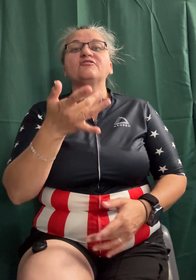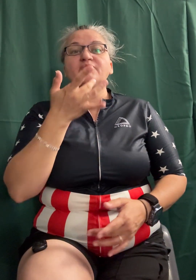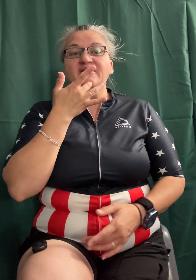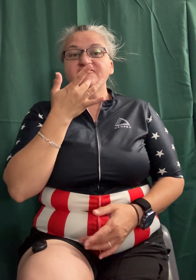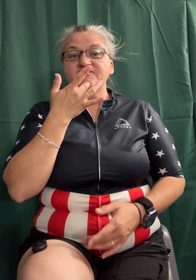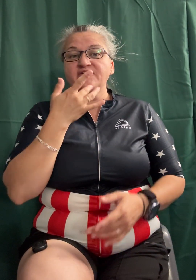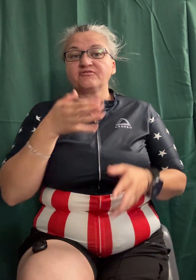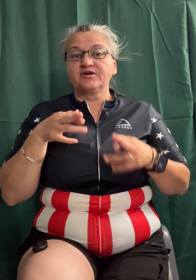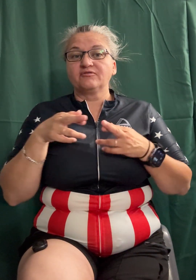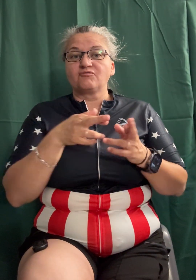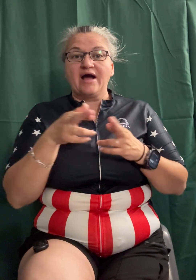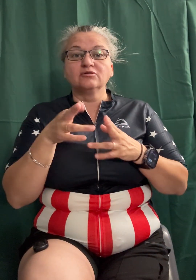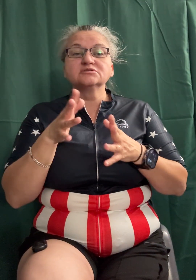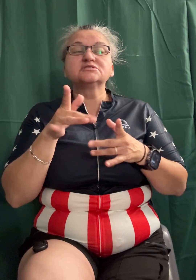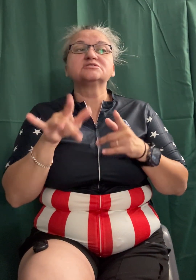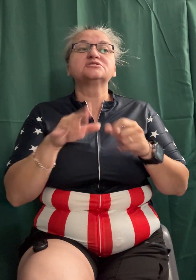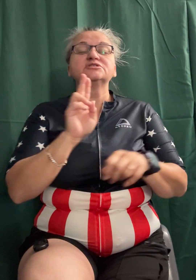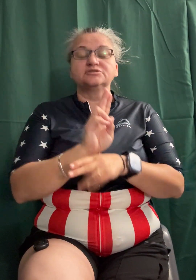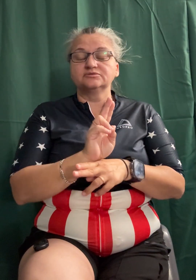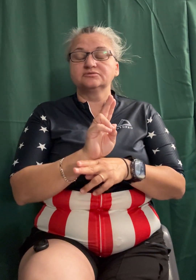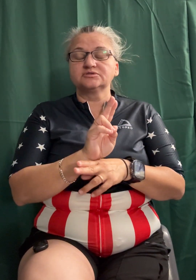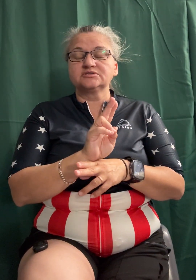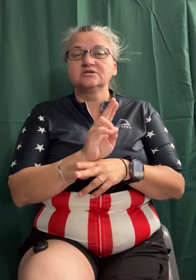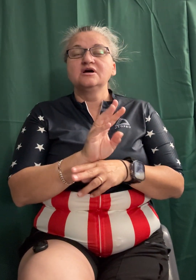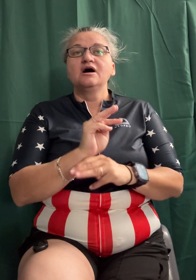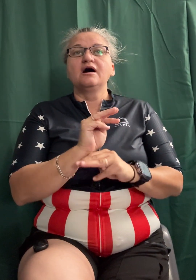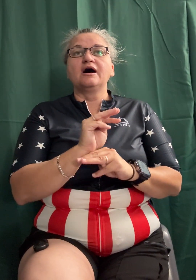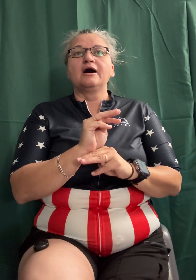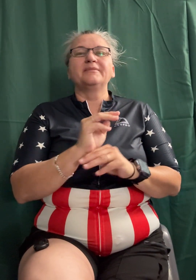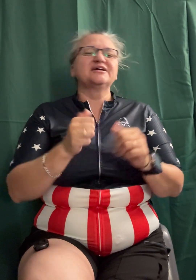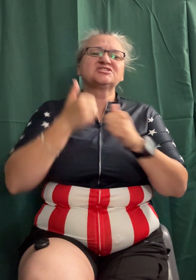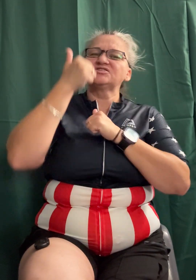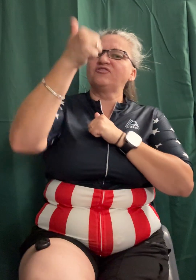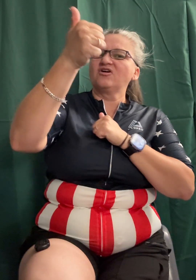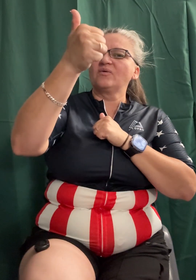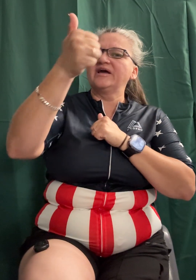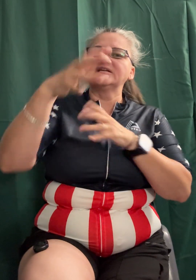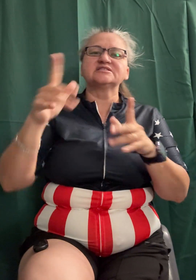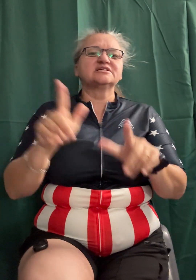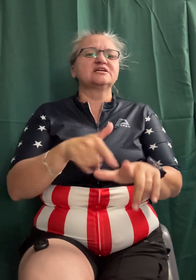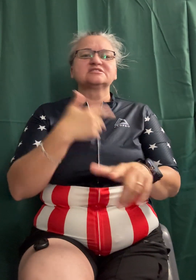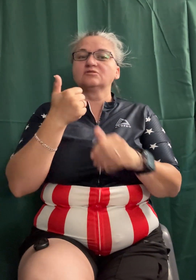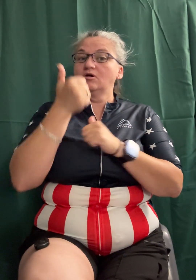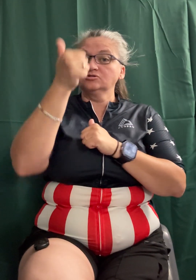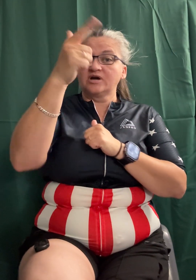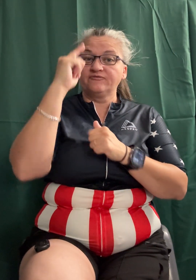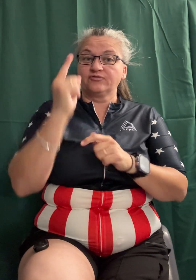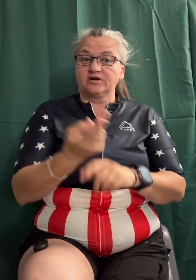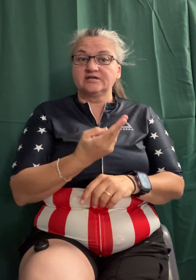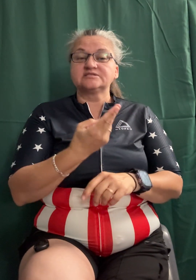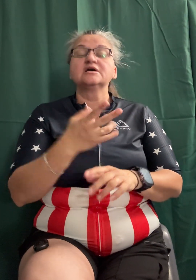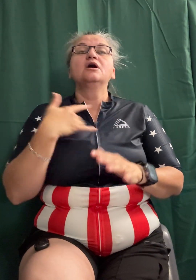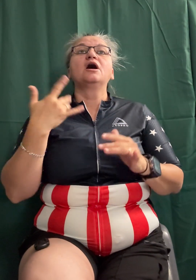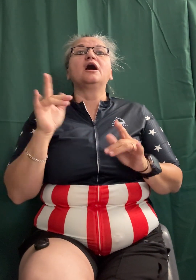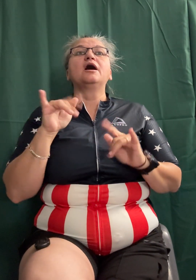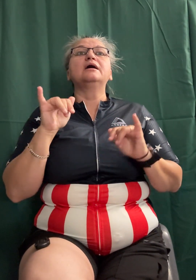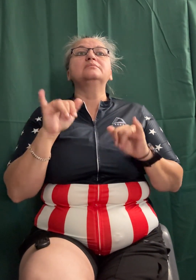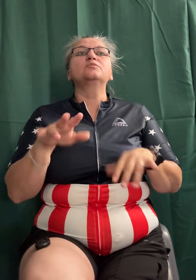my favorite routes to use. It's just far away. It's a long drive for us. We